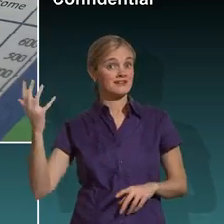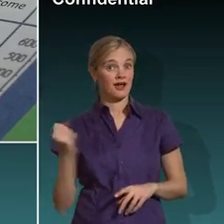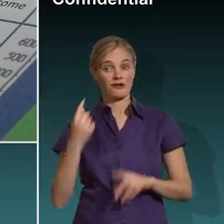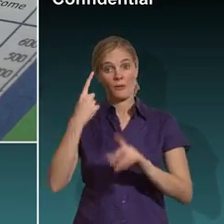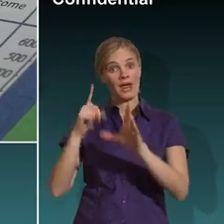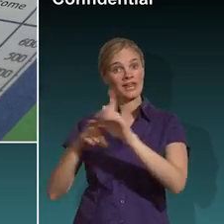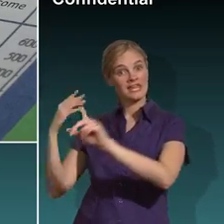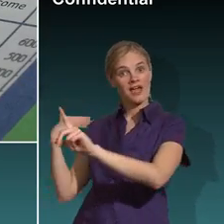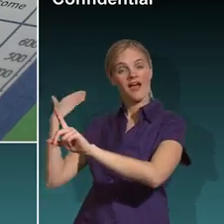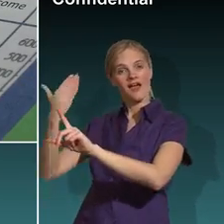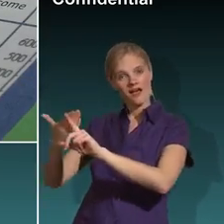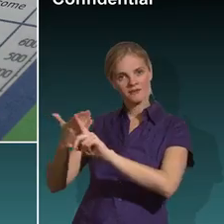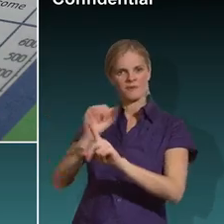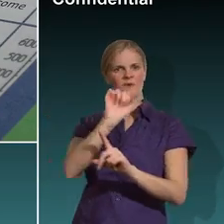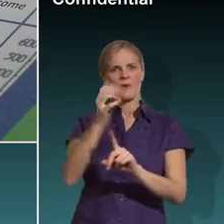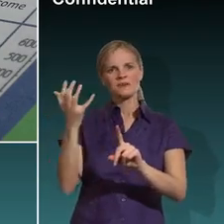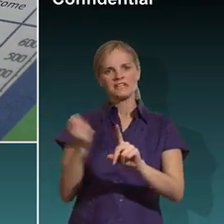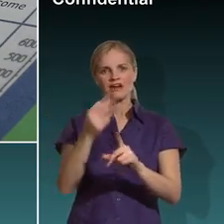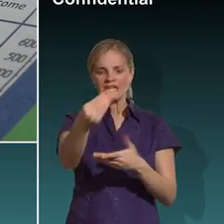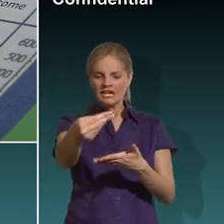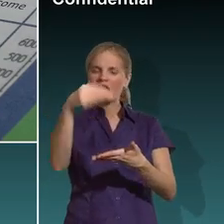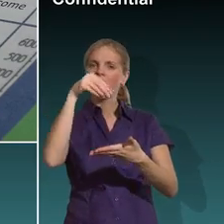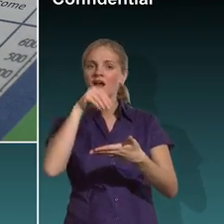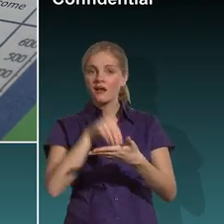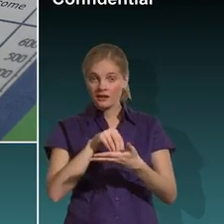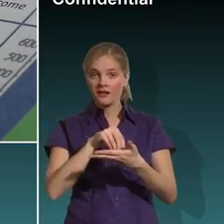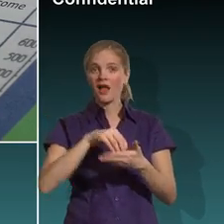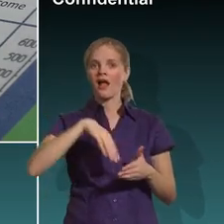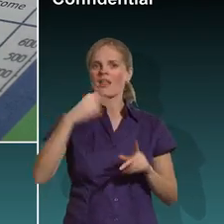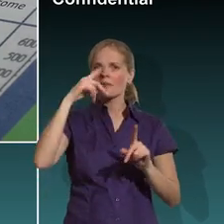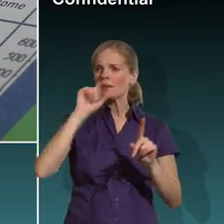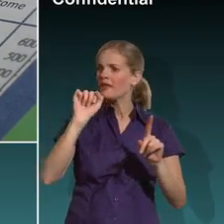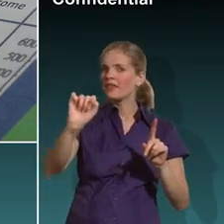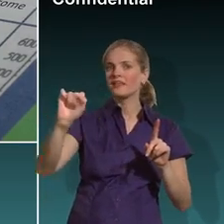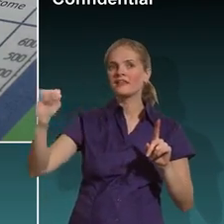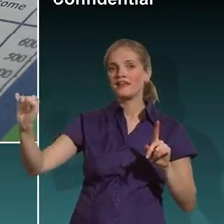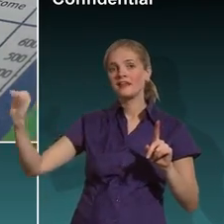For example, salary, how much you make each year.